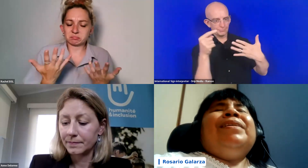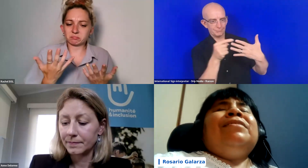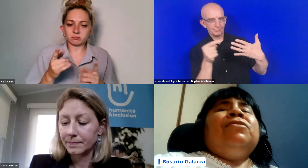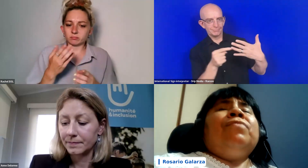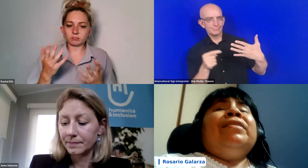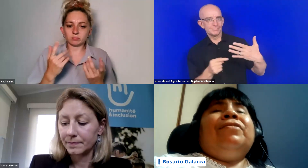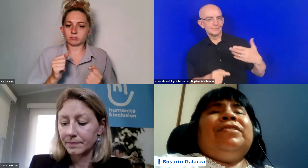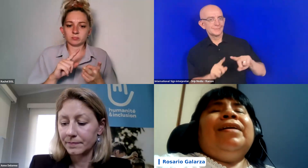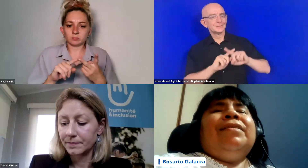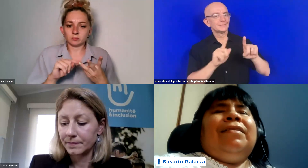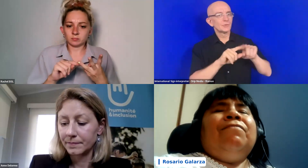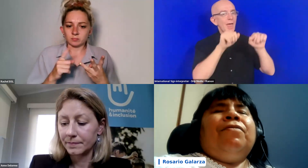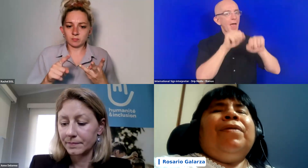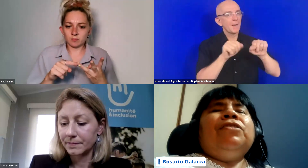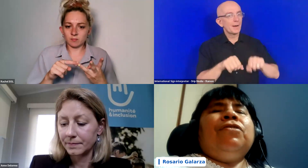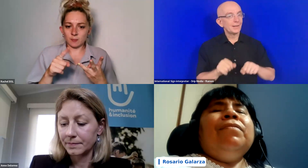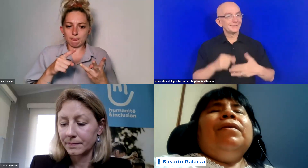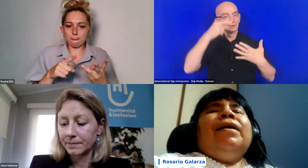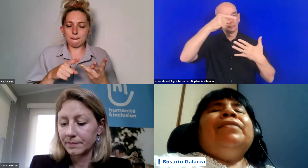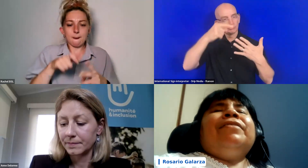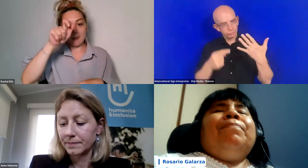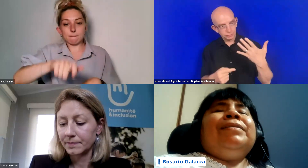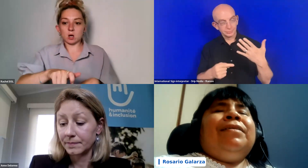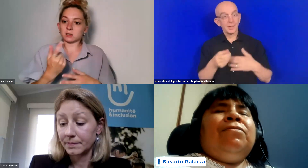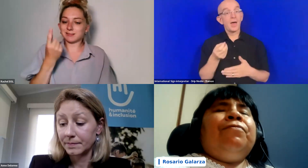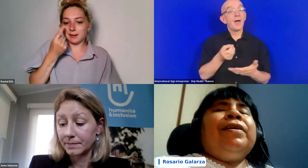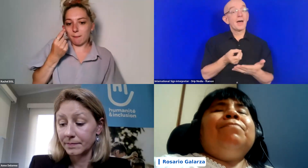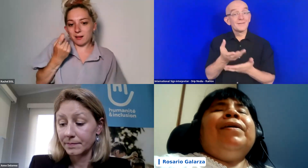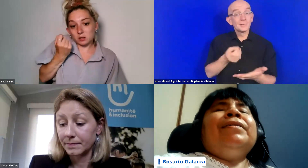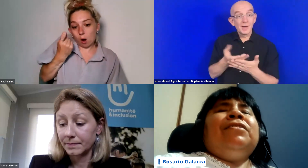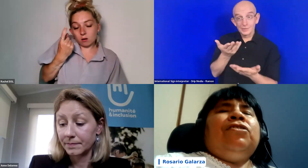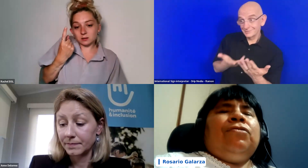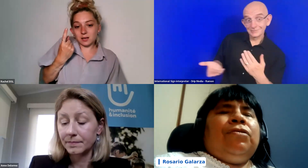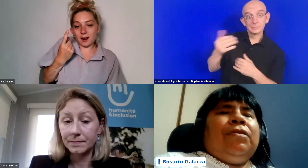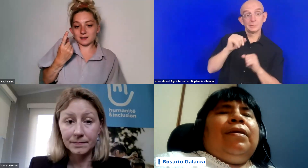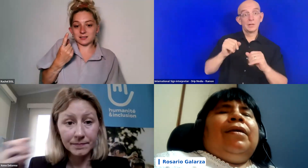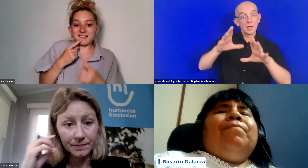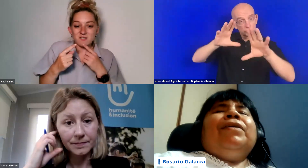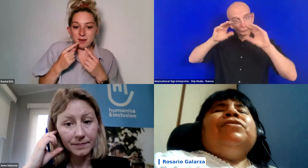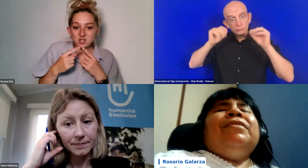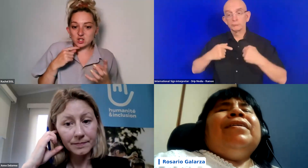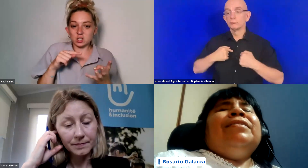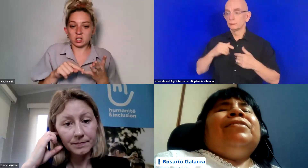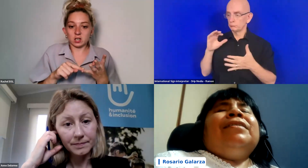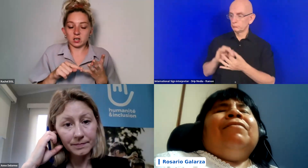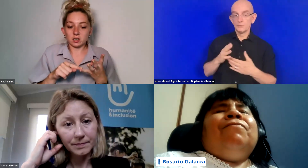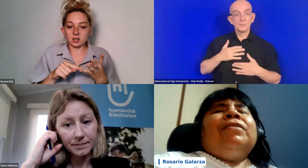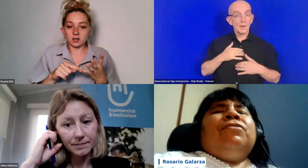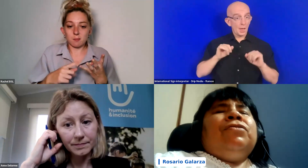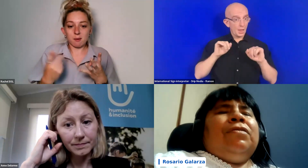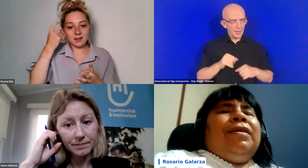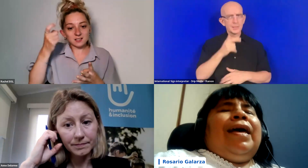their ability to understand that information, and their capacity to freely make decisions. By considering